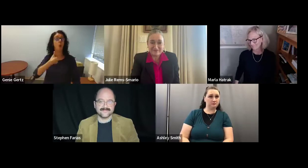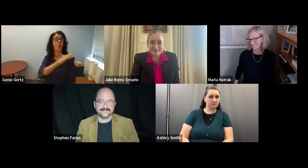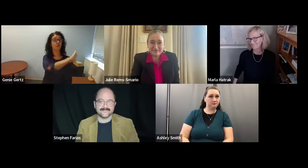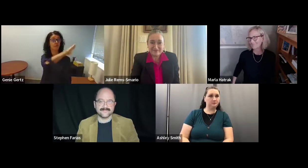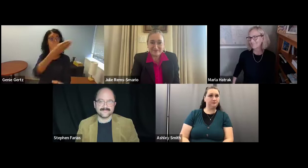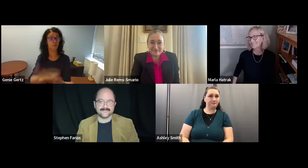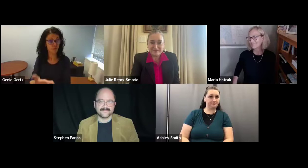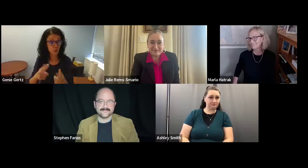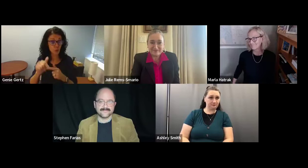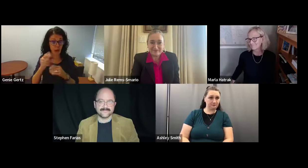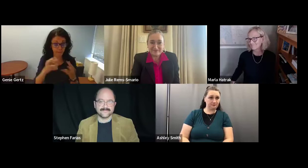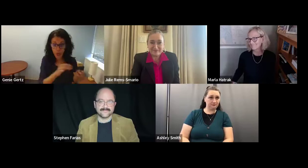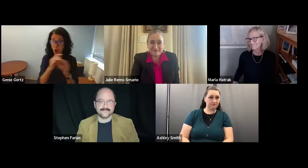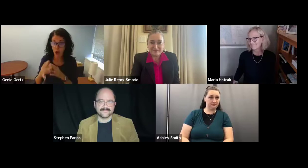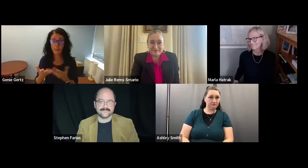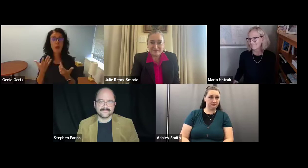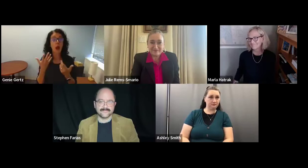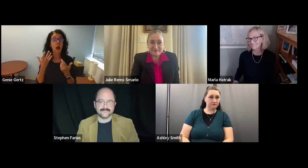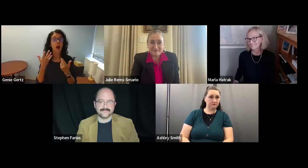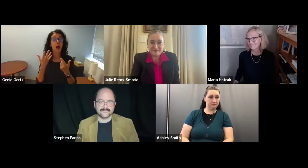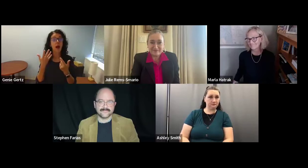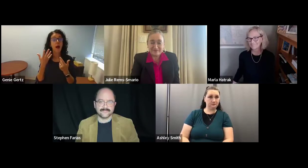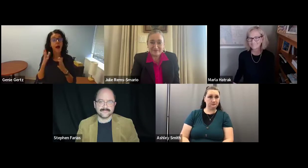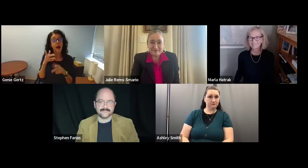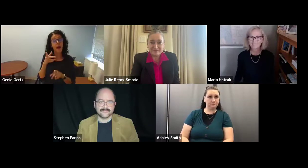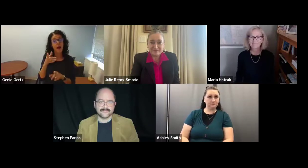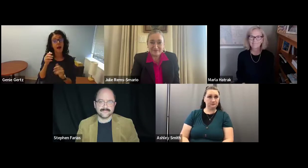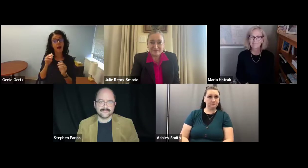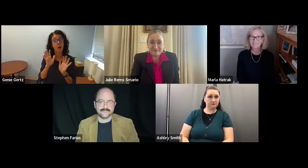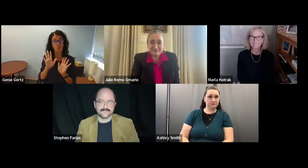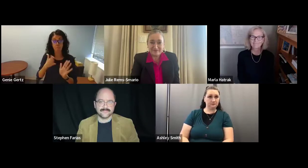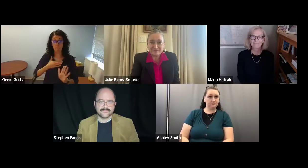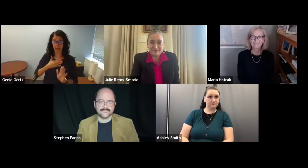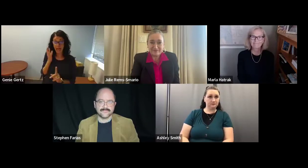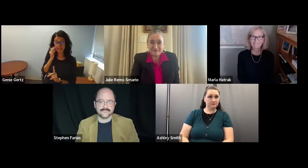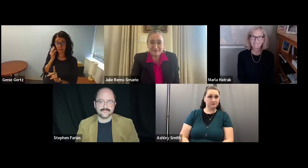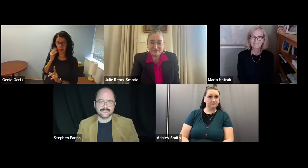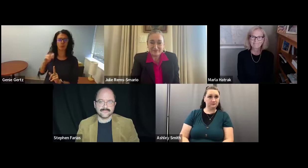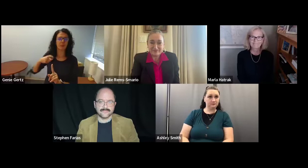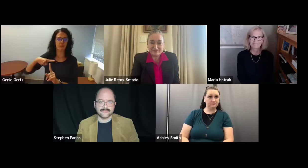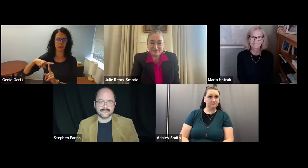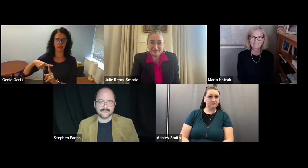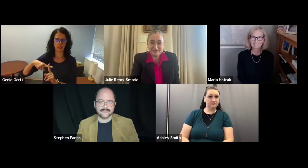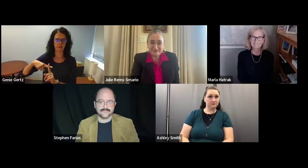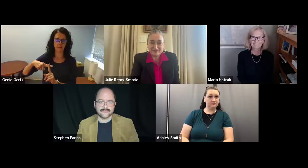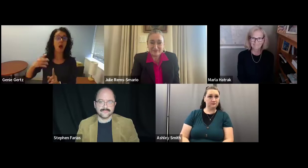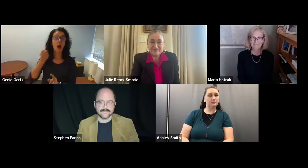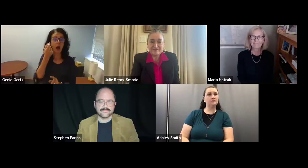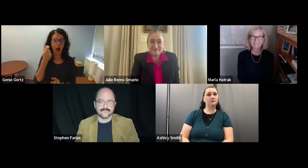right? So when I got to this testing facility, my experience was